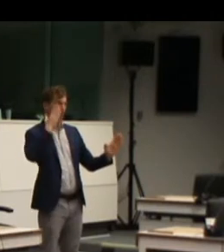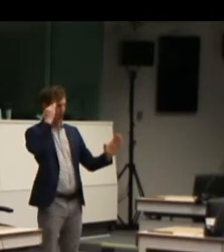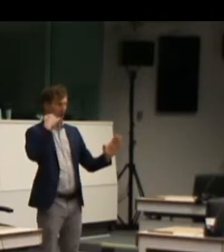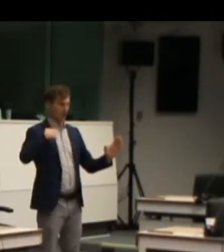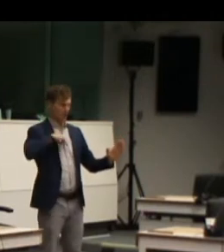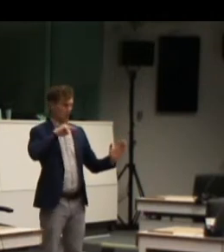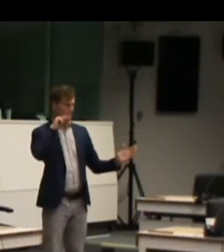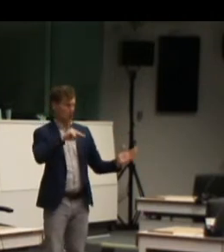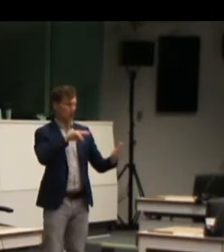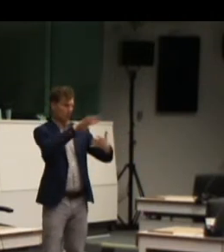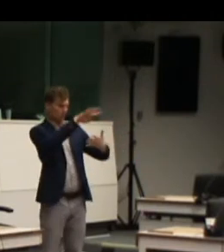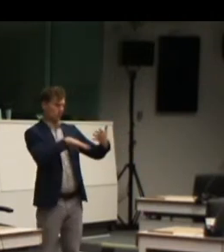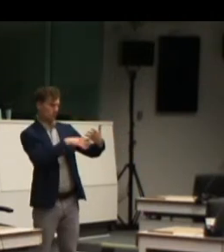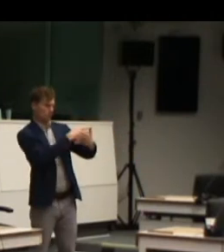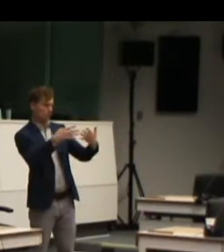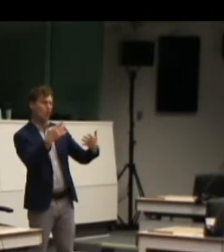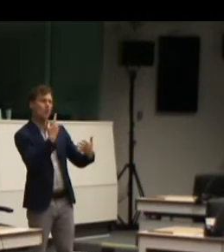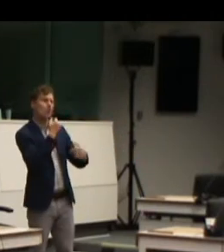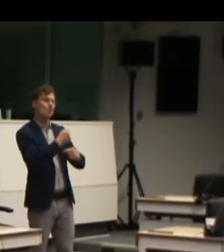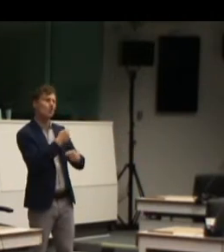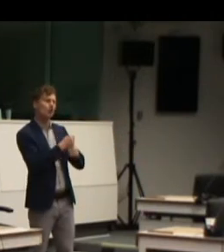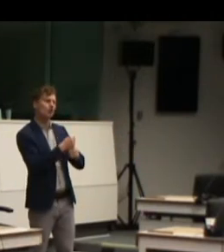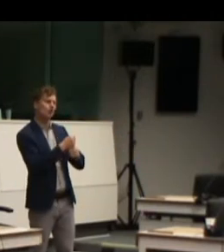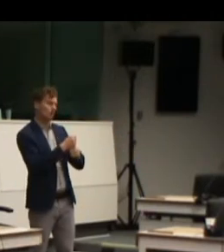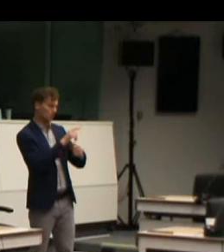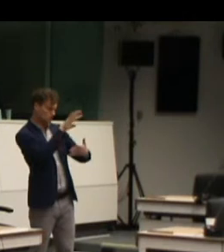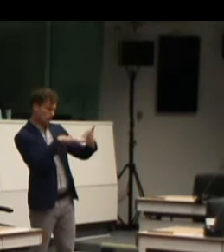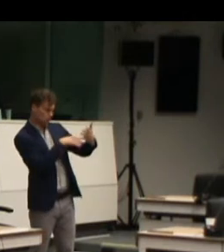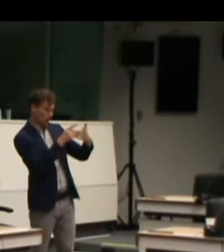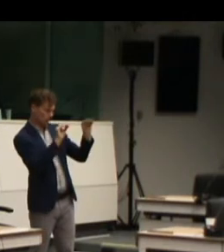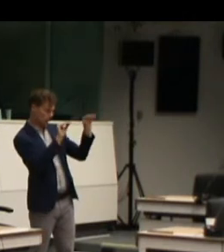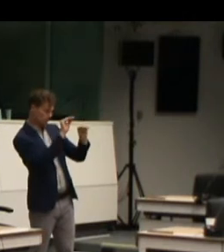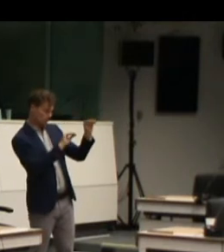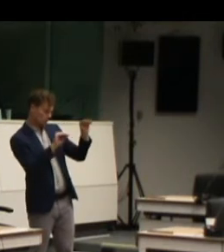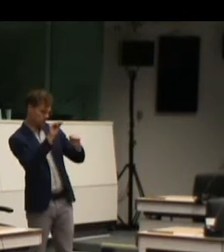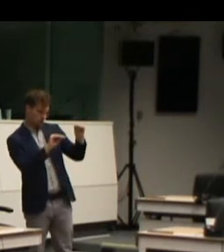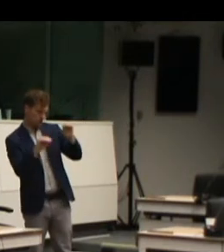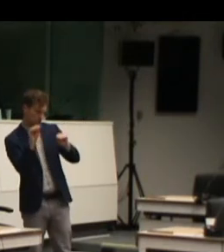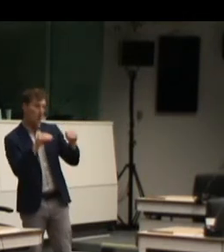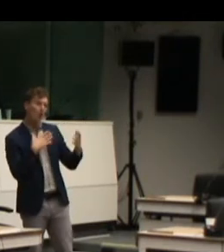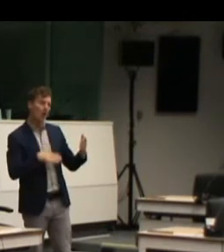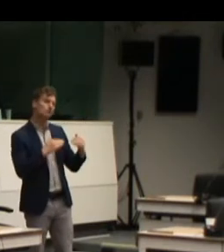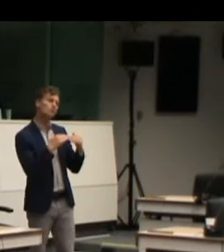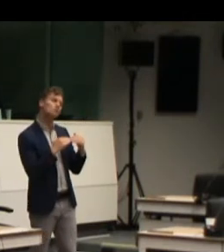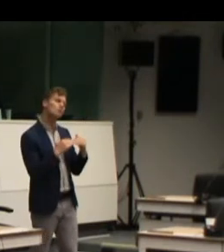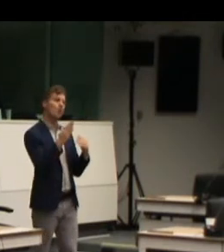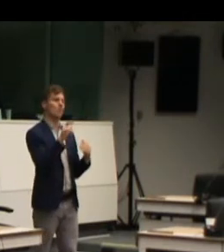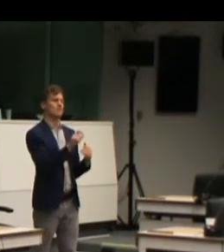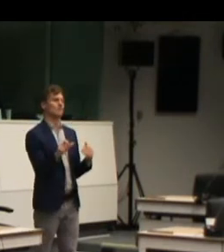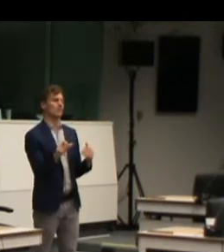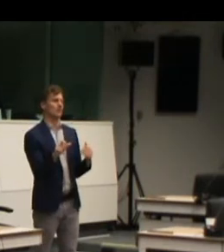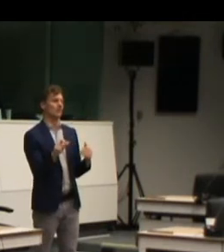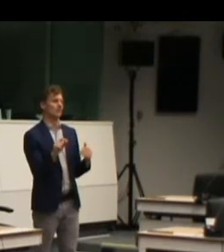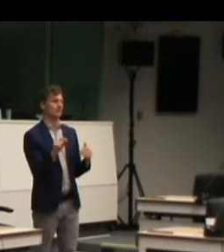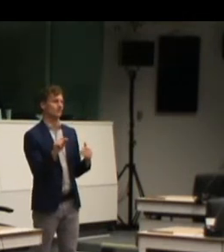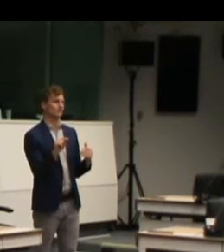work? How can we get as many people in the libraries as possible rather than in the back office? So that's the